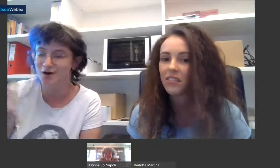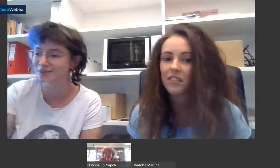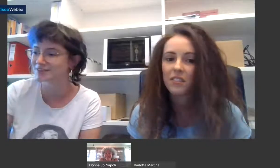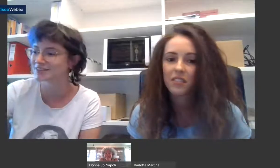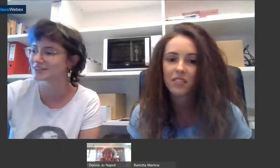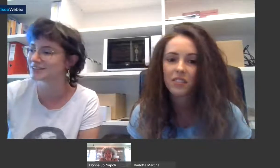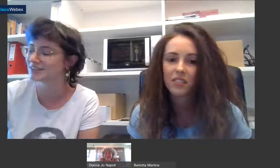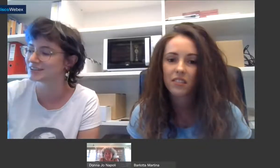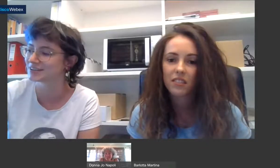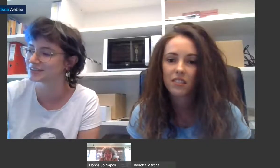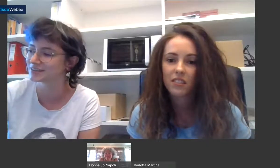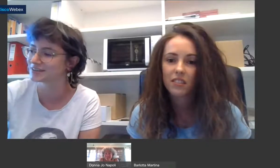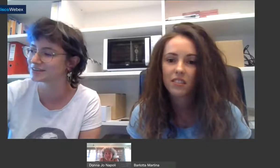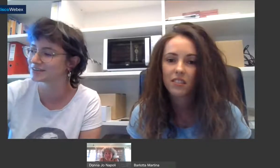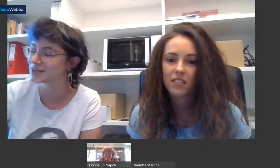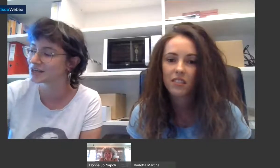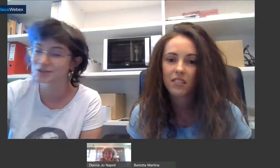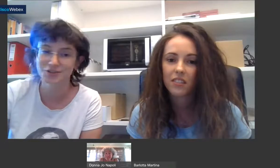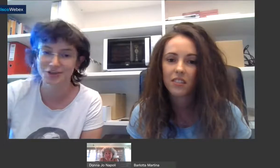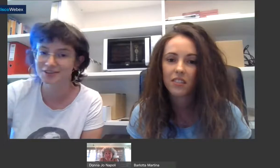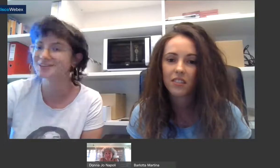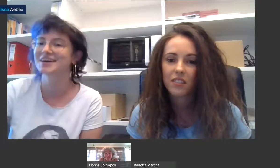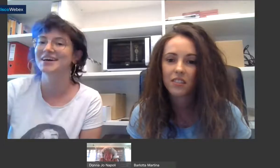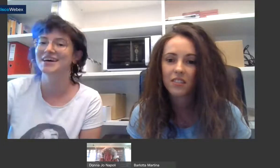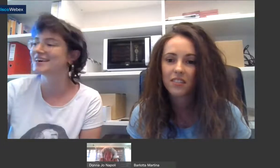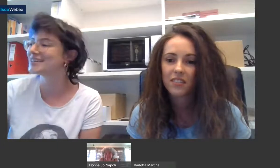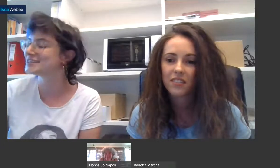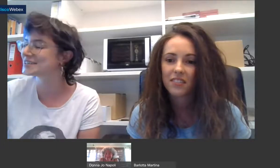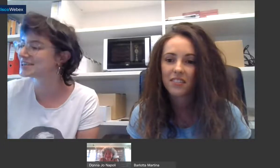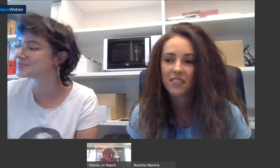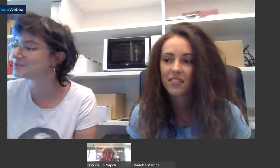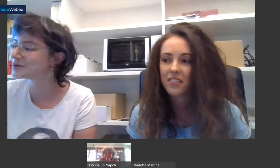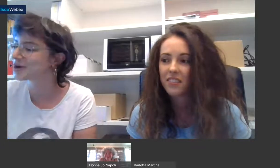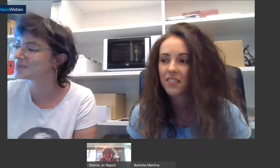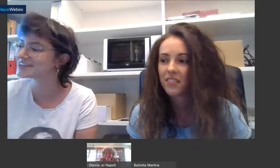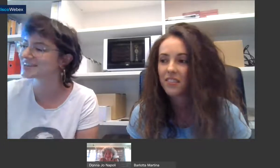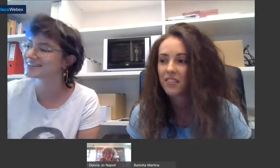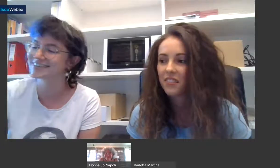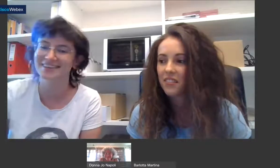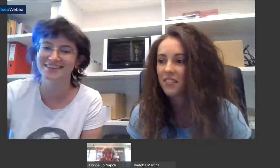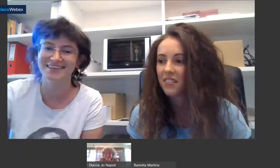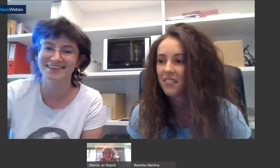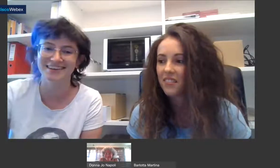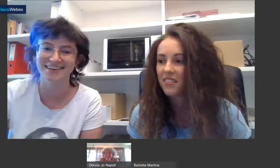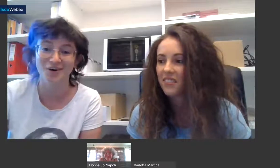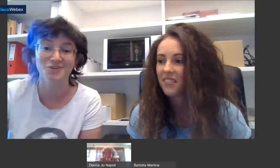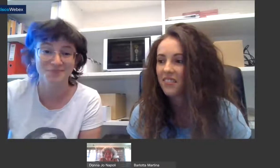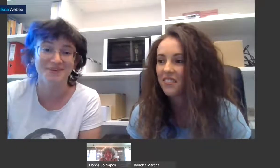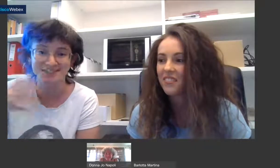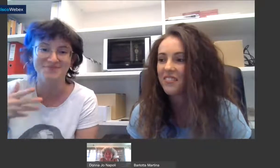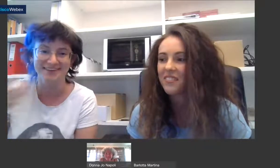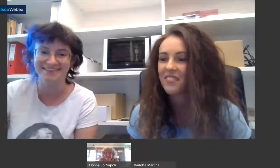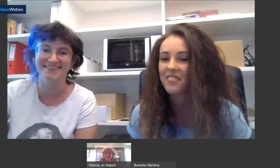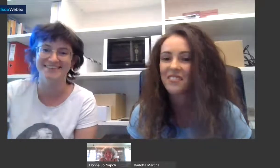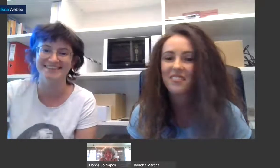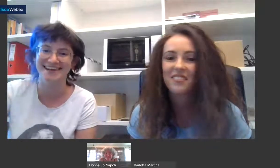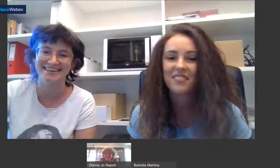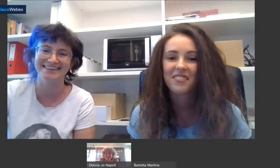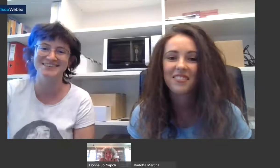throughout the talk, and people commented that they also participated in the signing, so